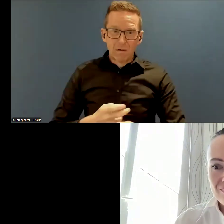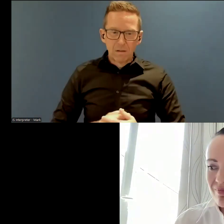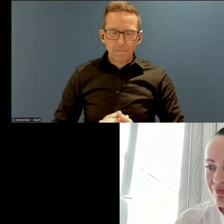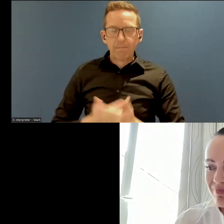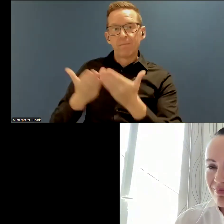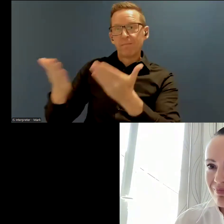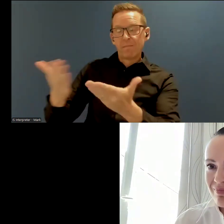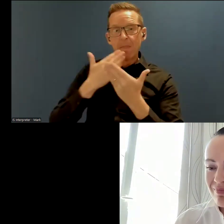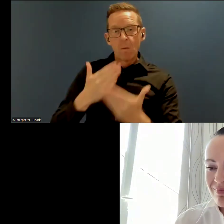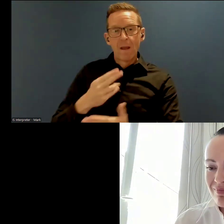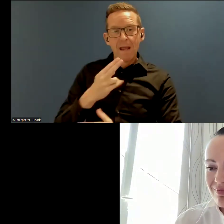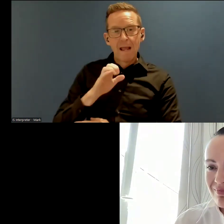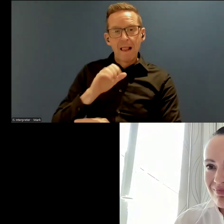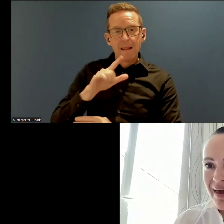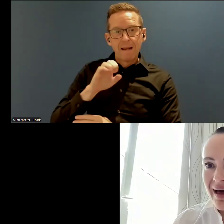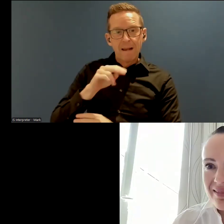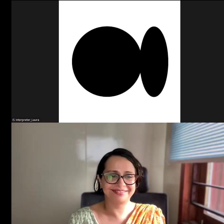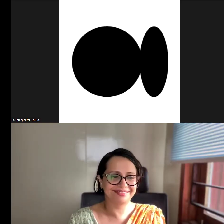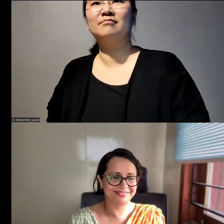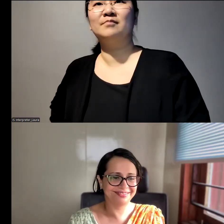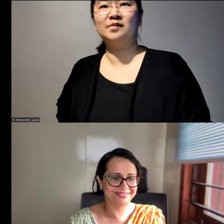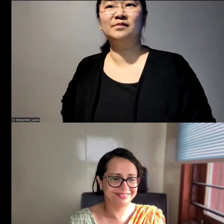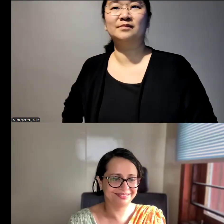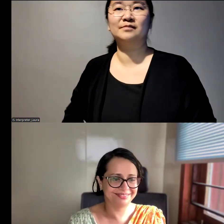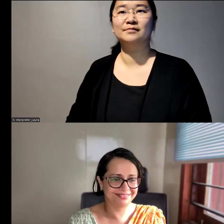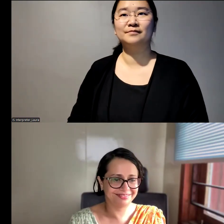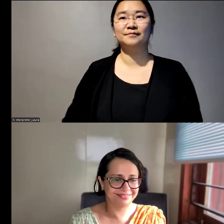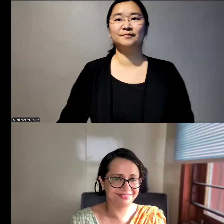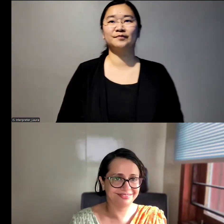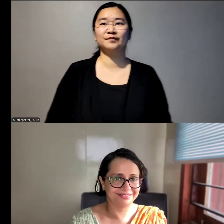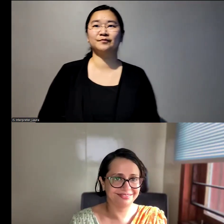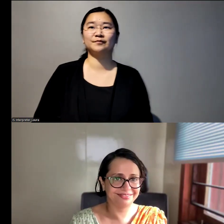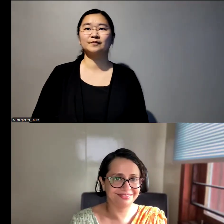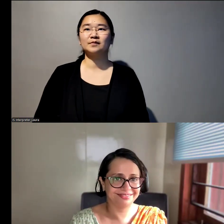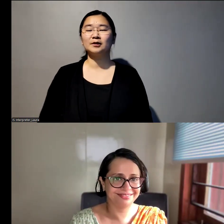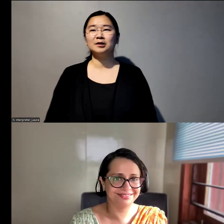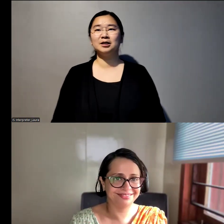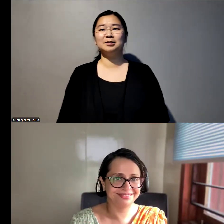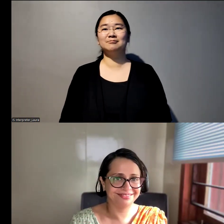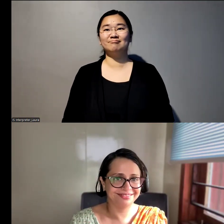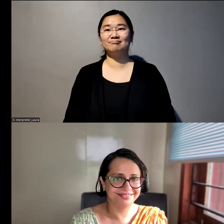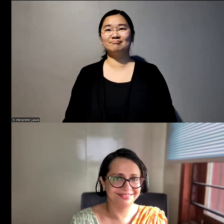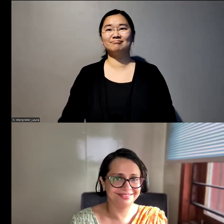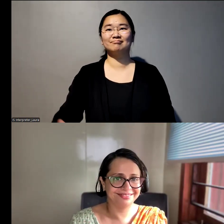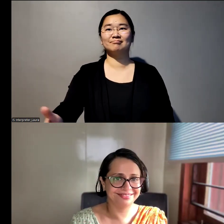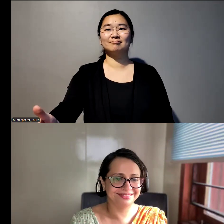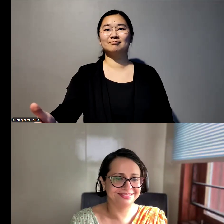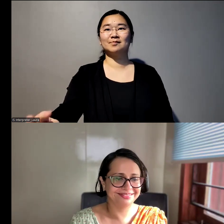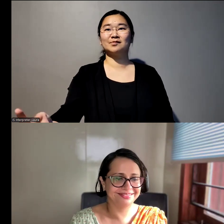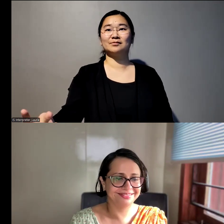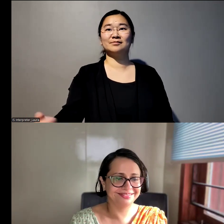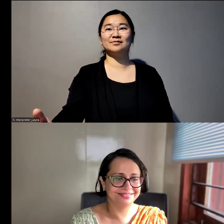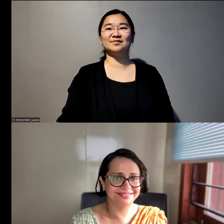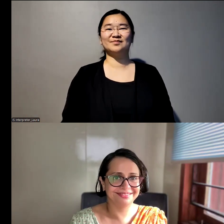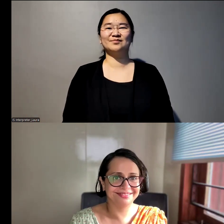for joining us, and we look forward to your intervention. Thank you, Amba. I actually am in the process of writing a book, so maybe